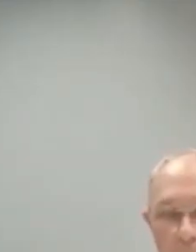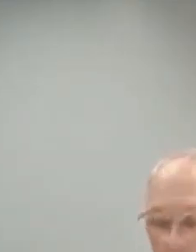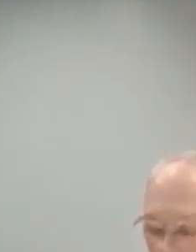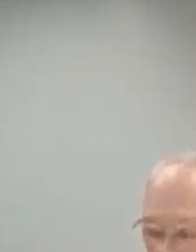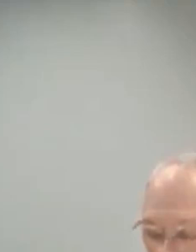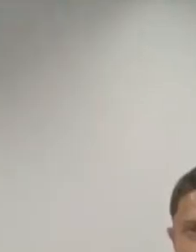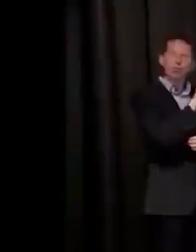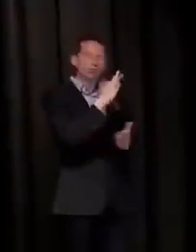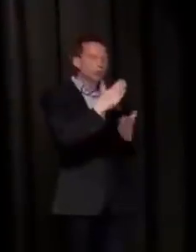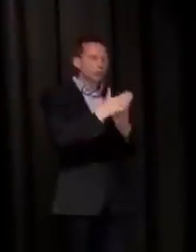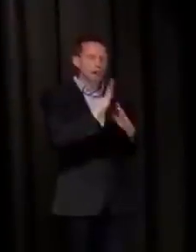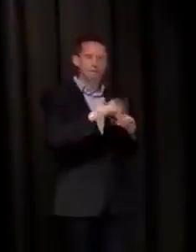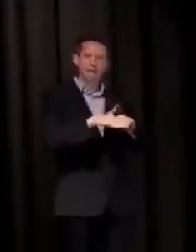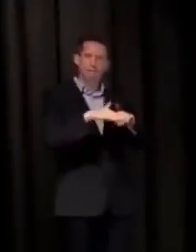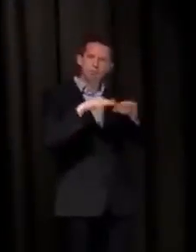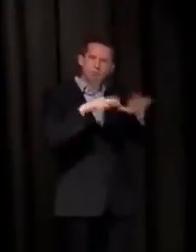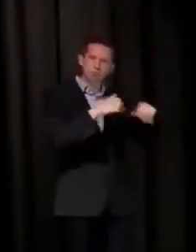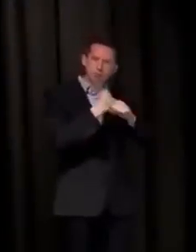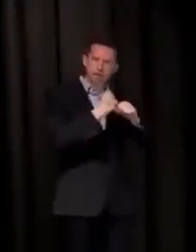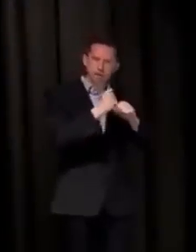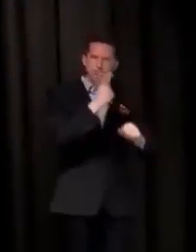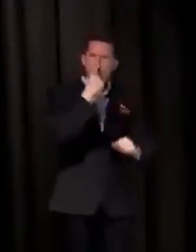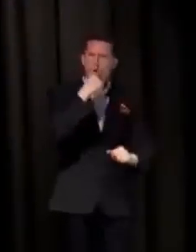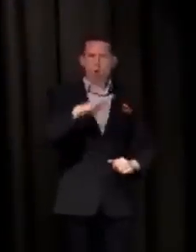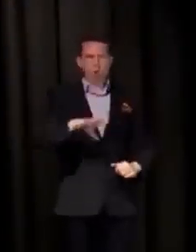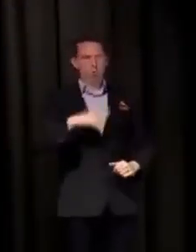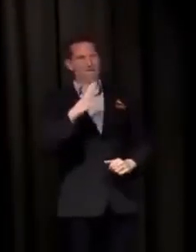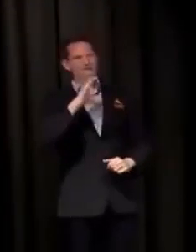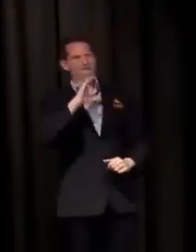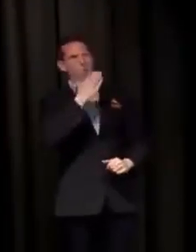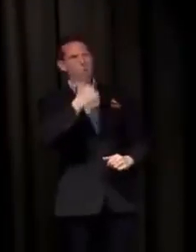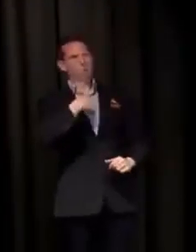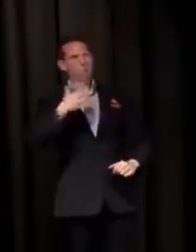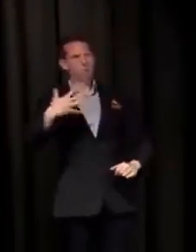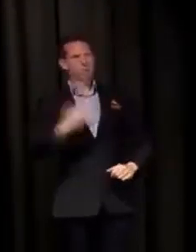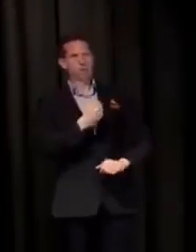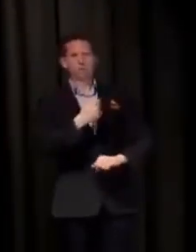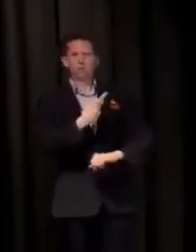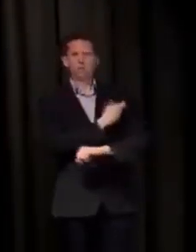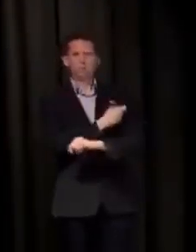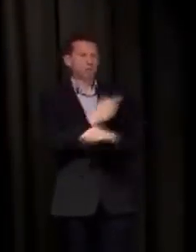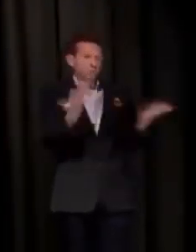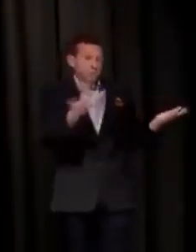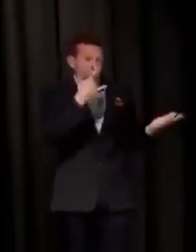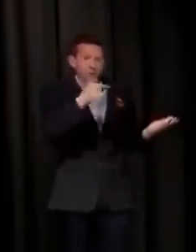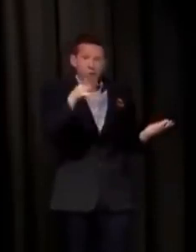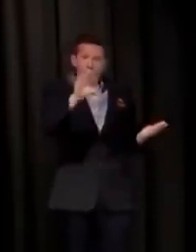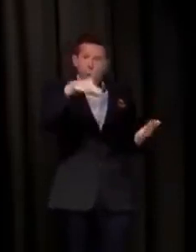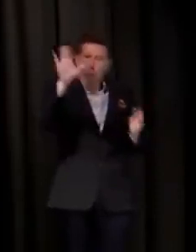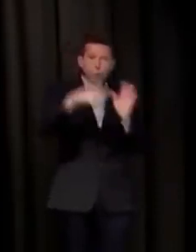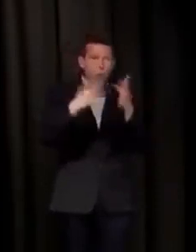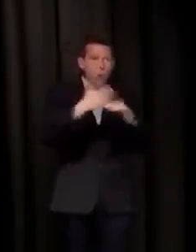to have a vaccine. As people that don't want this mandatory vaccine, how do we manage this? Well, then they won't be going to work.